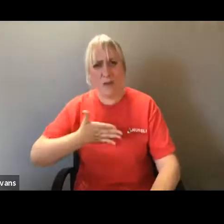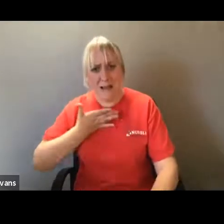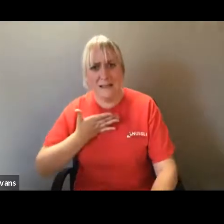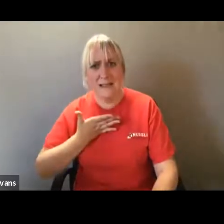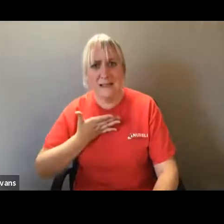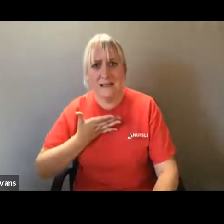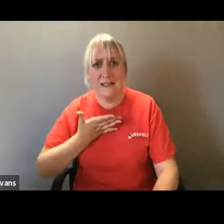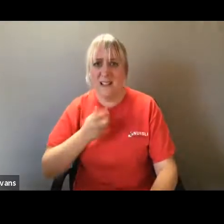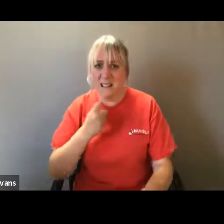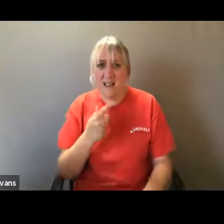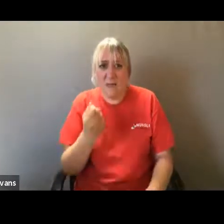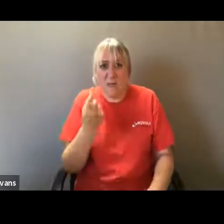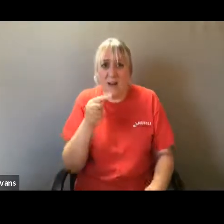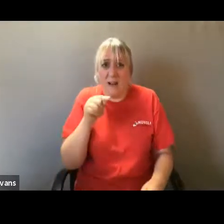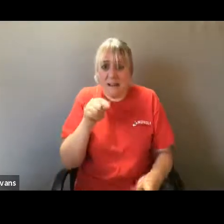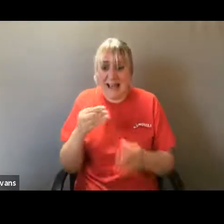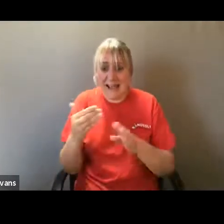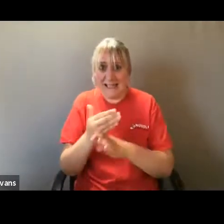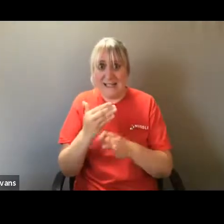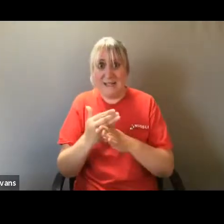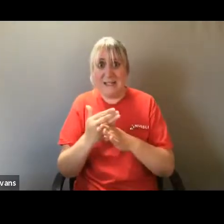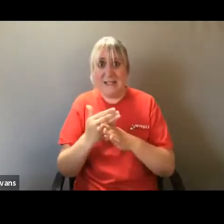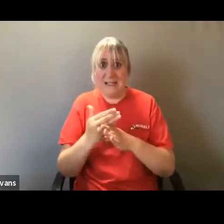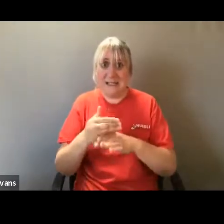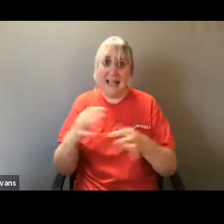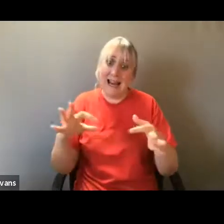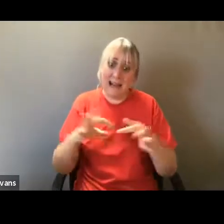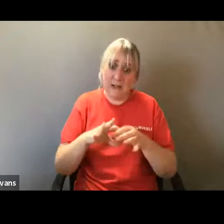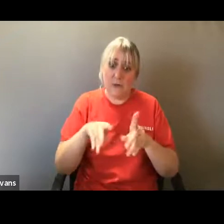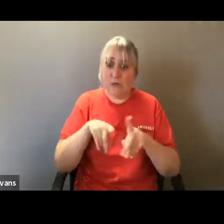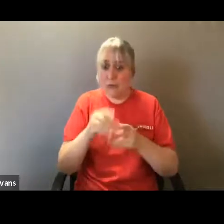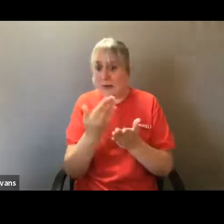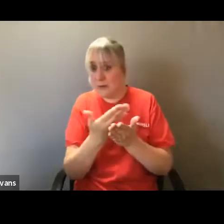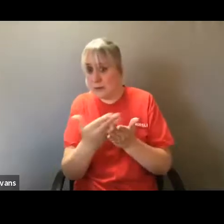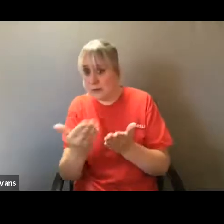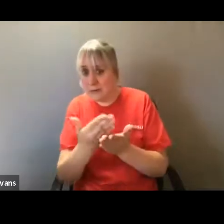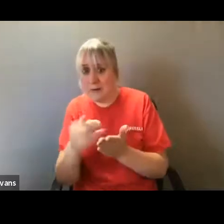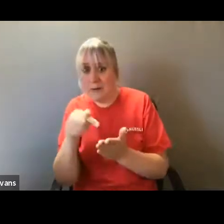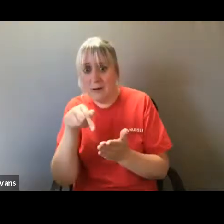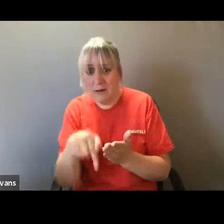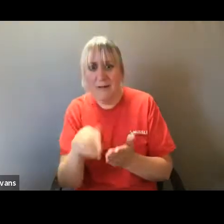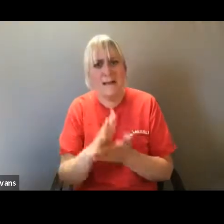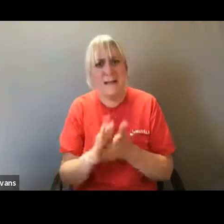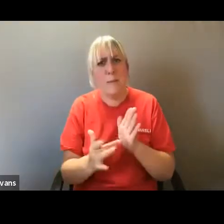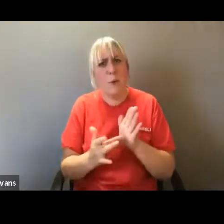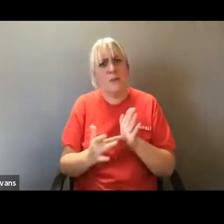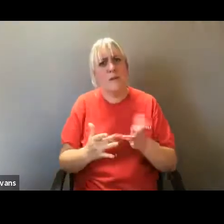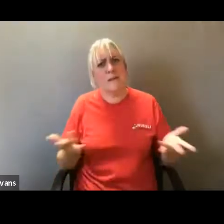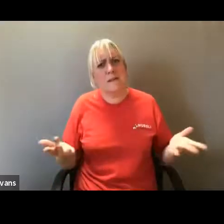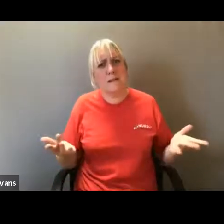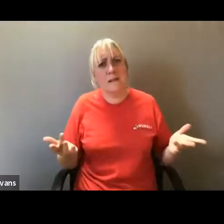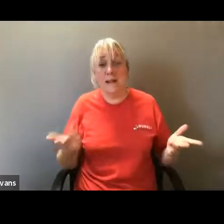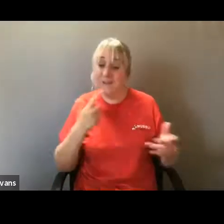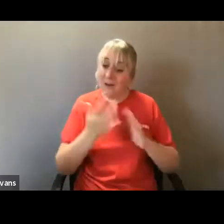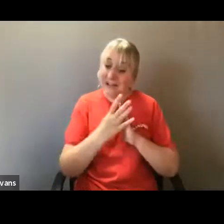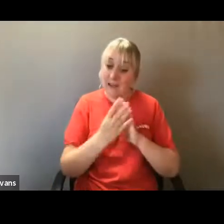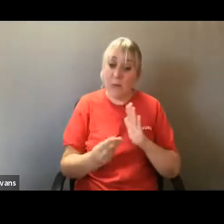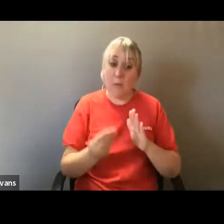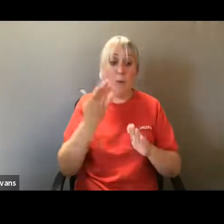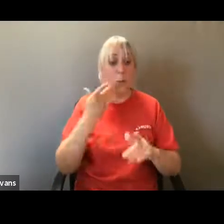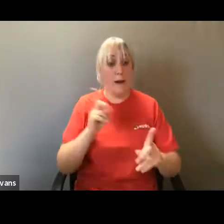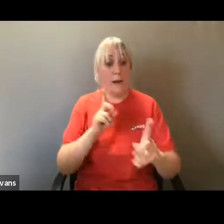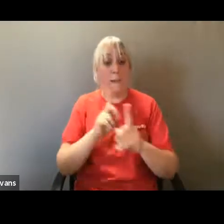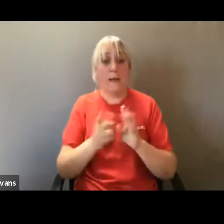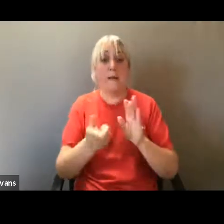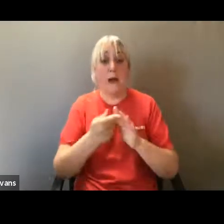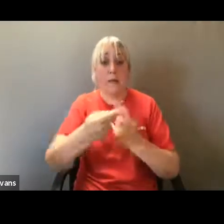importance of activity that is focused on dealing with those. For example, the spaces in my life where I engage in peer support with other women who live